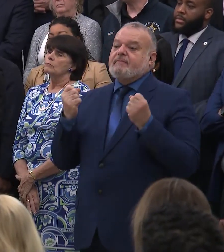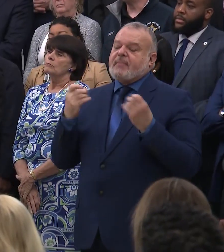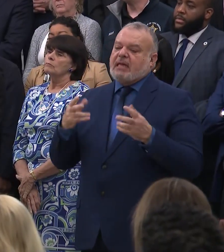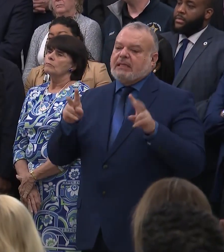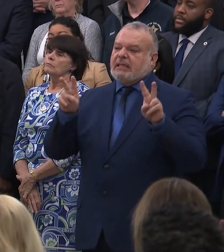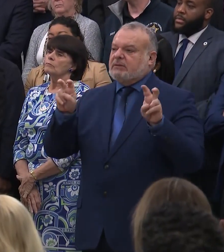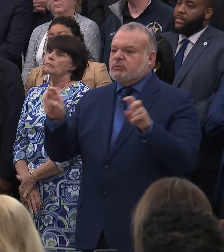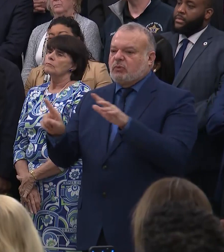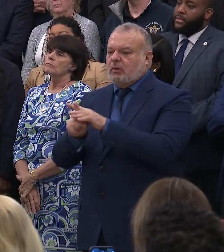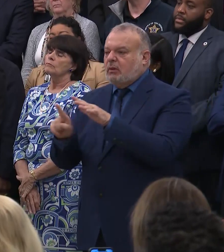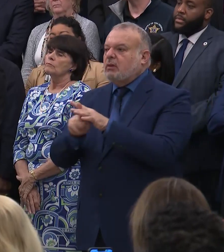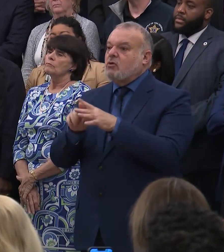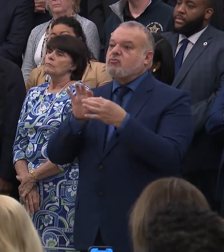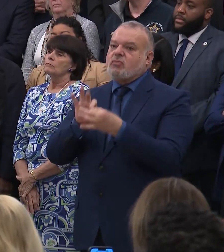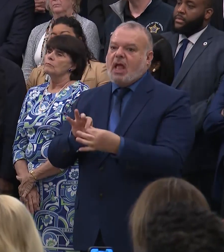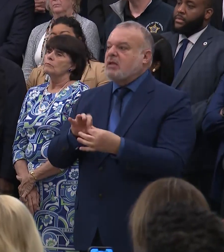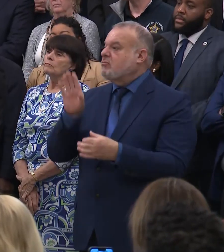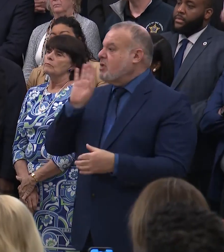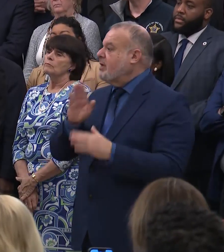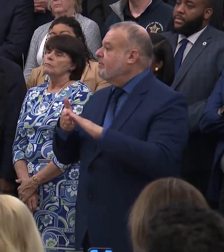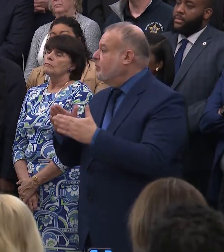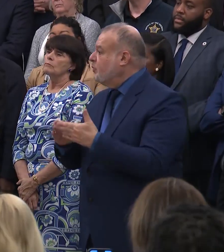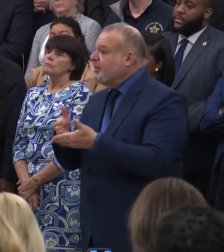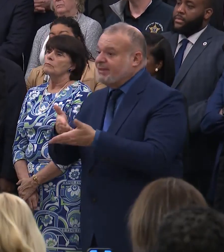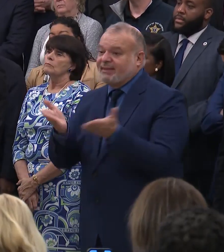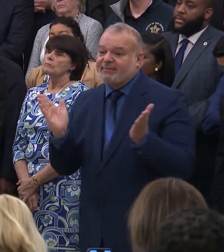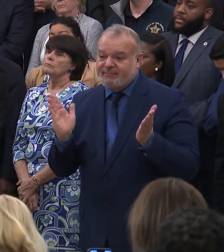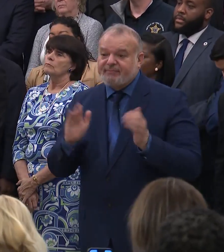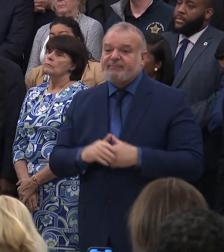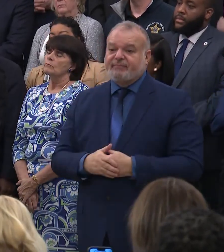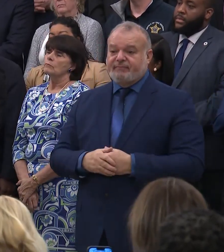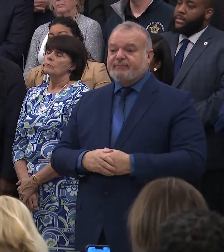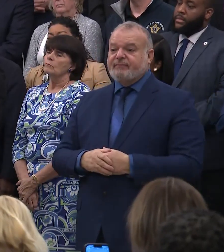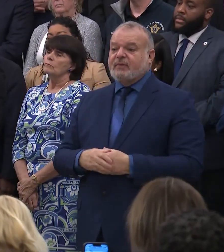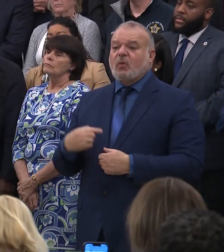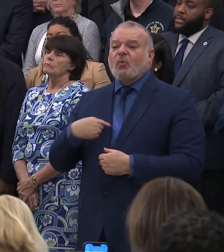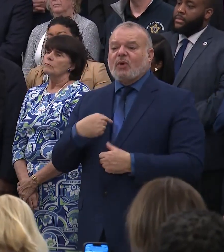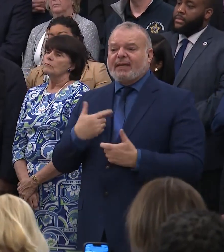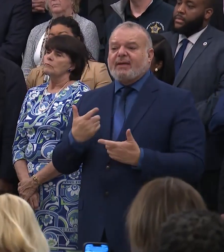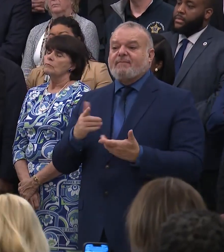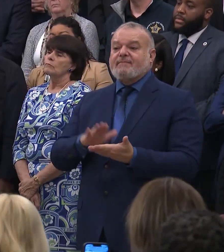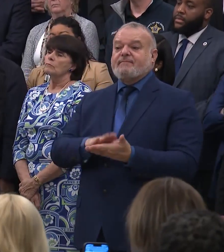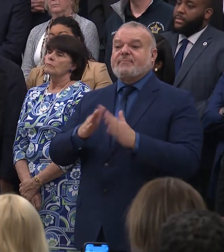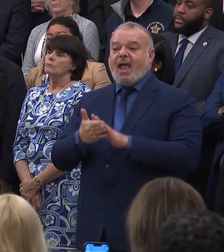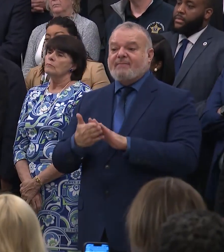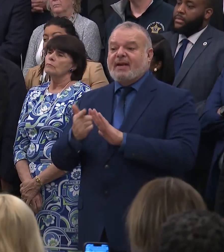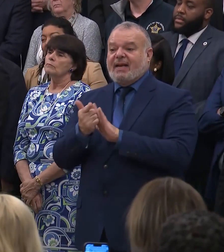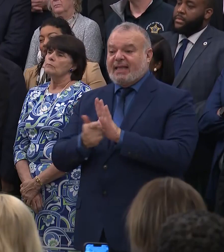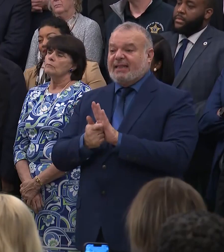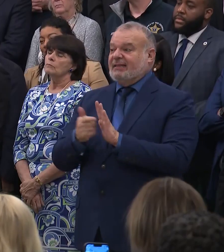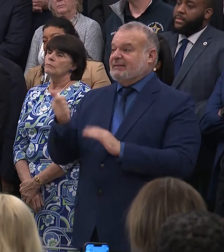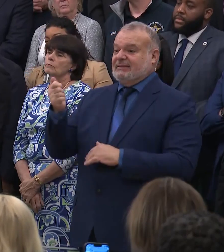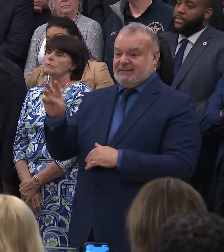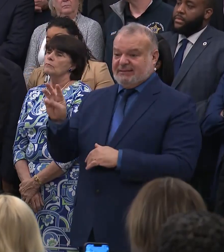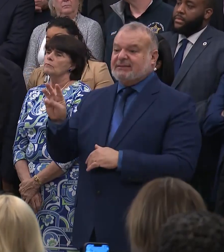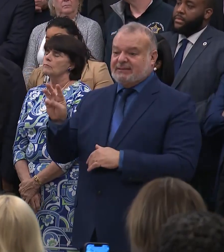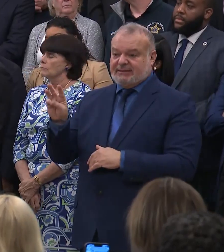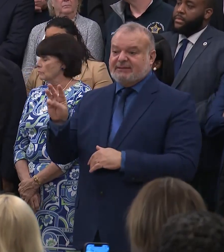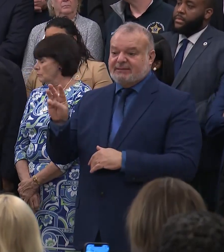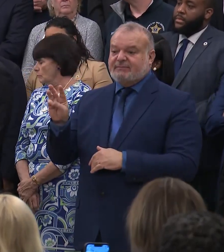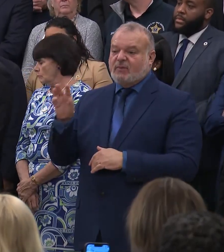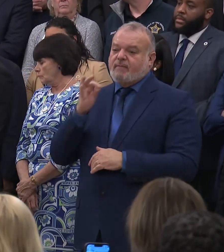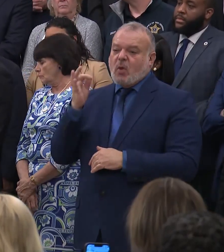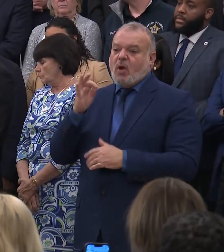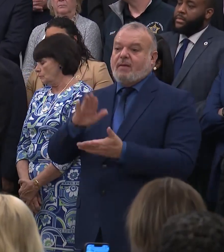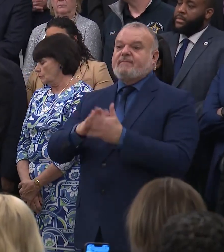We legalized cannabis back in 2016 with question 4, and now here we are 8 years later,